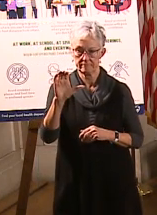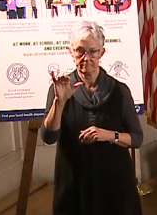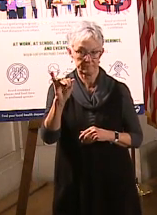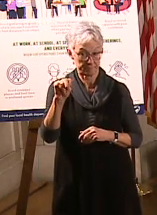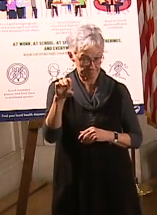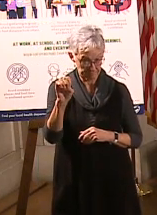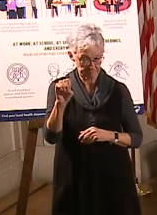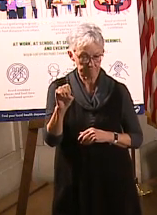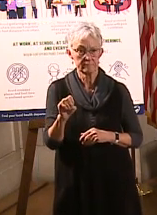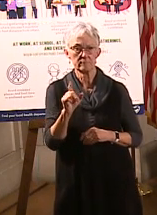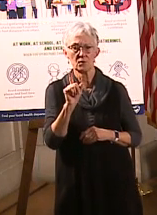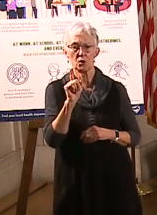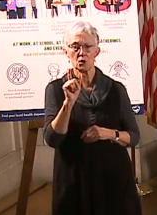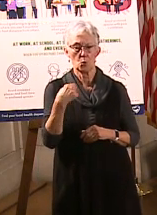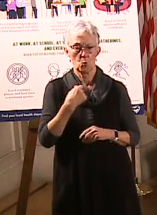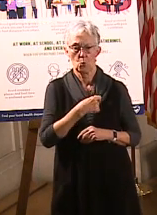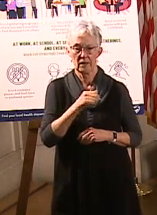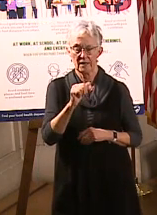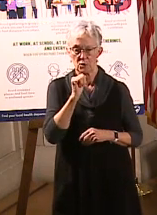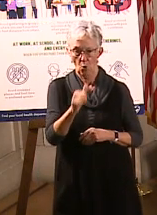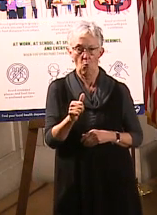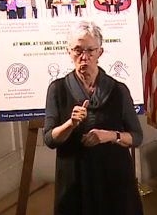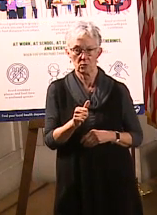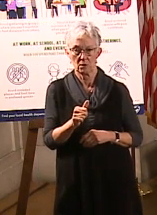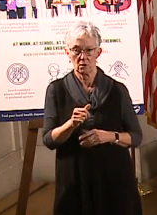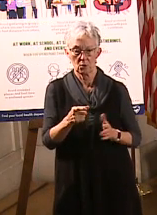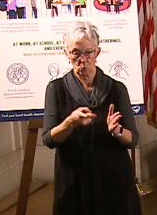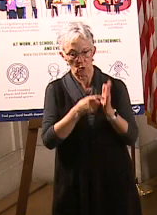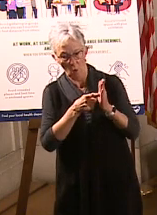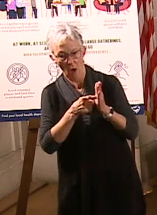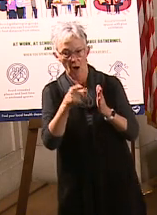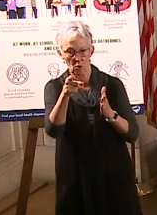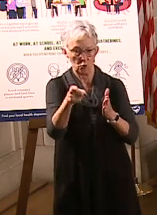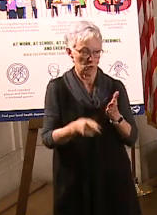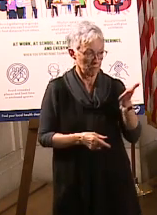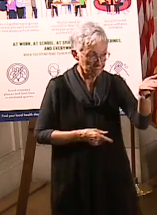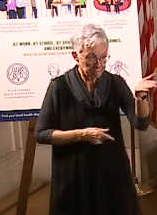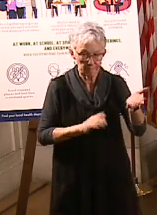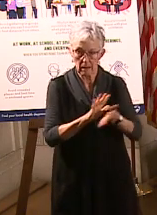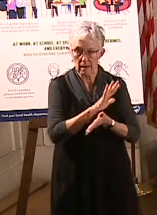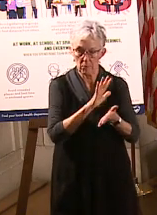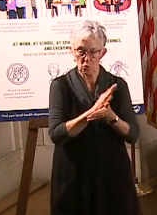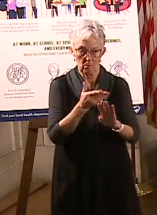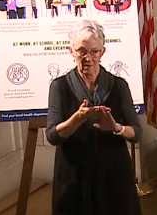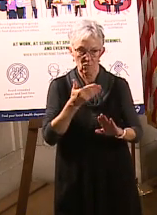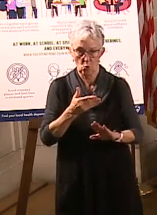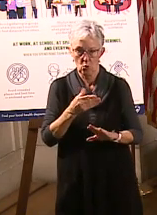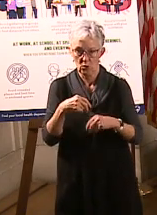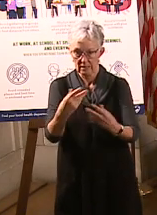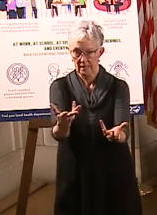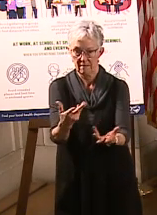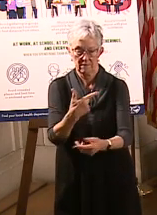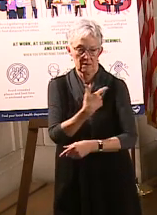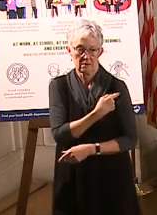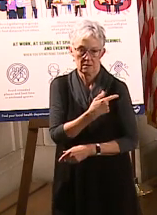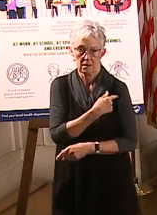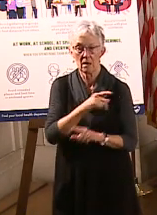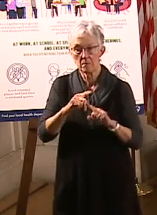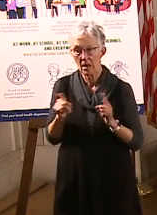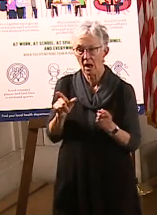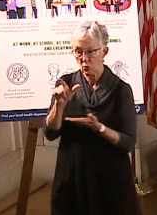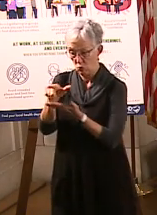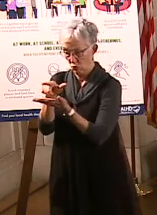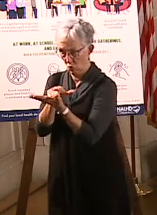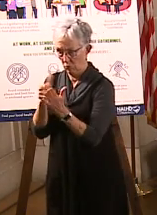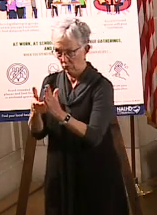your citizenship is not checked before you receive a vaccine, so just like all vaccines. But again, by matter of law, if you're working at one of these facilities,